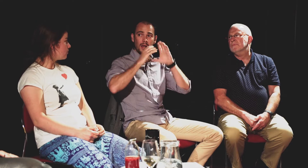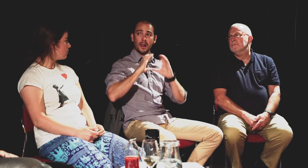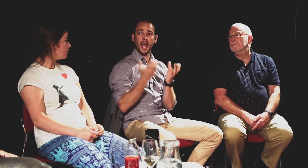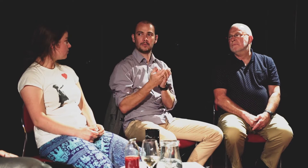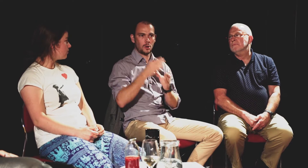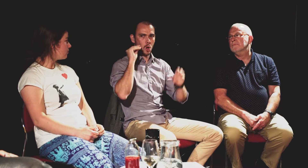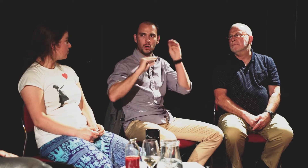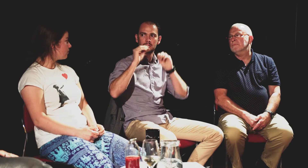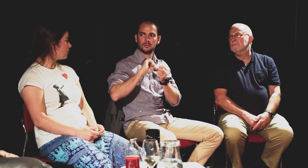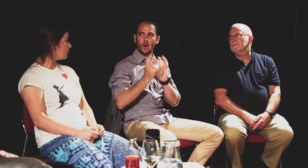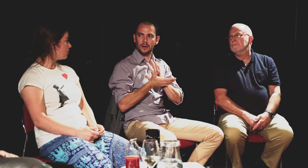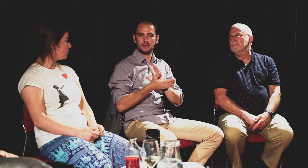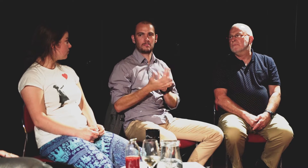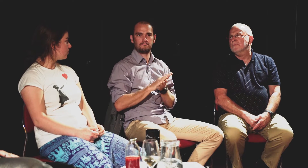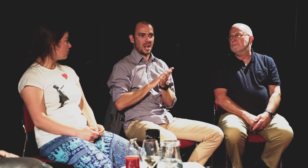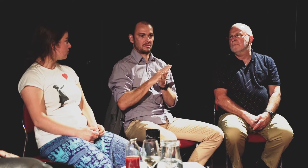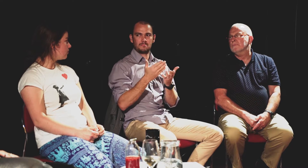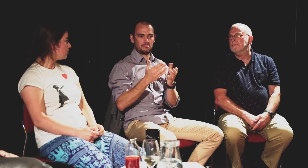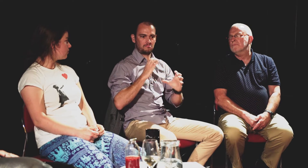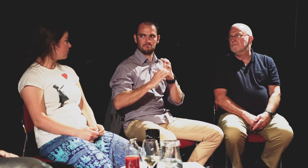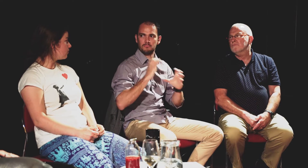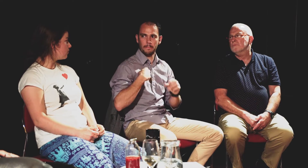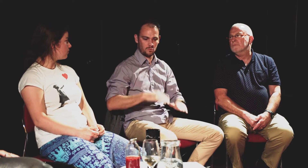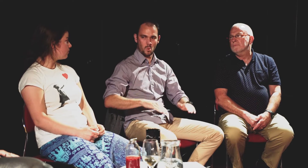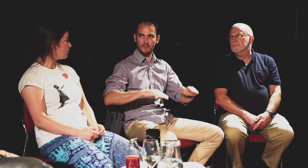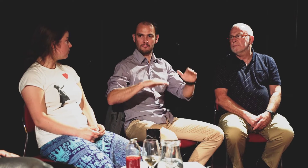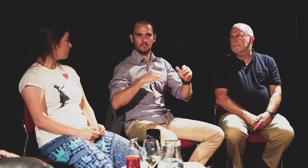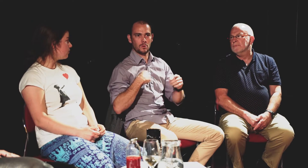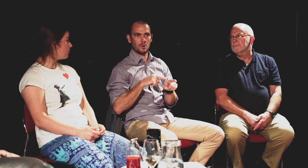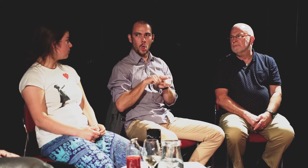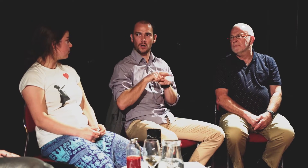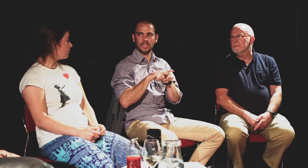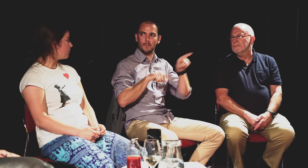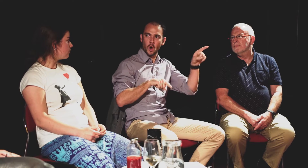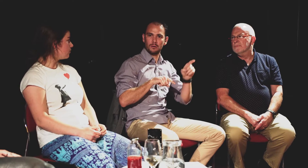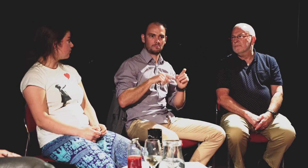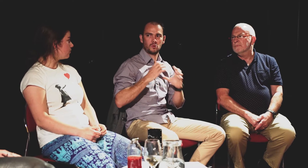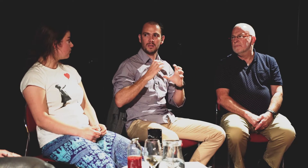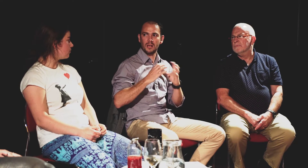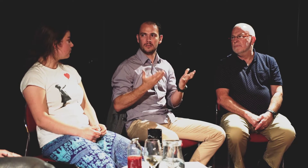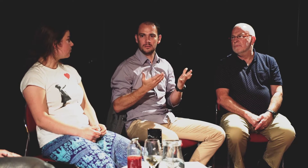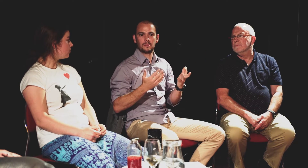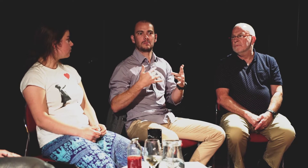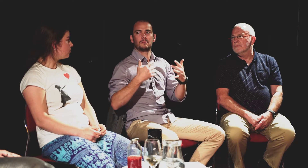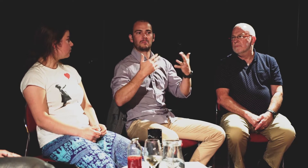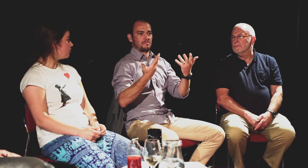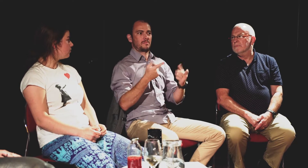sister, I guess I was lucky that my mother went to a sign language night class, so she learnt to sign for us, and we learnt at the same time as her.